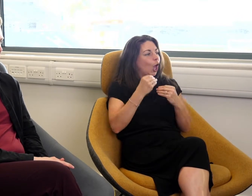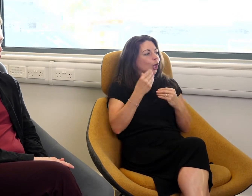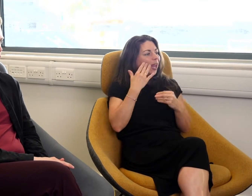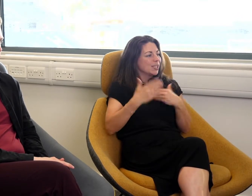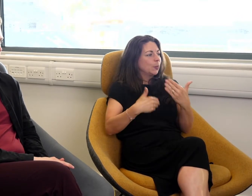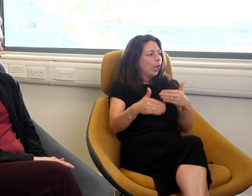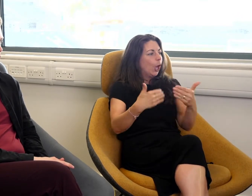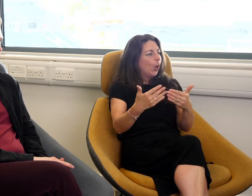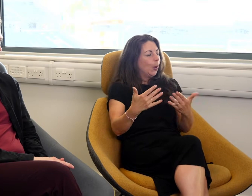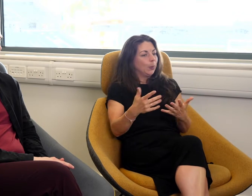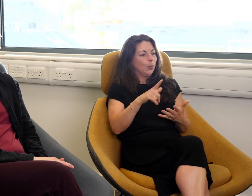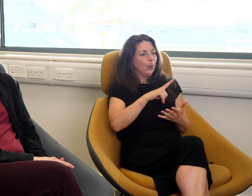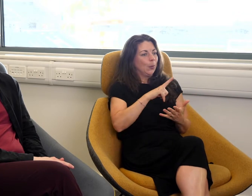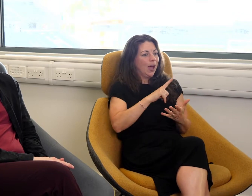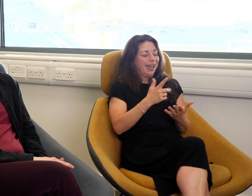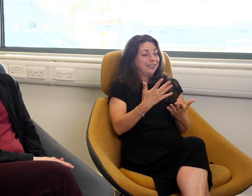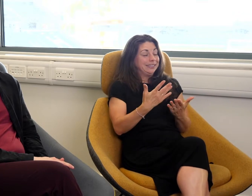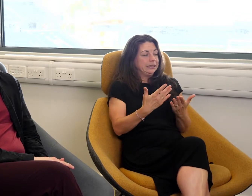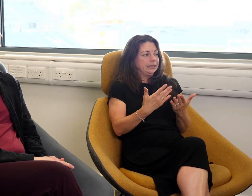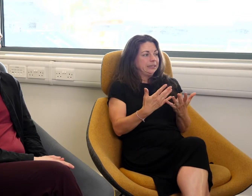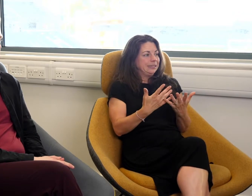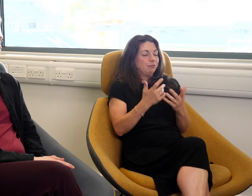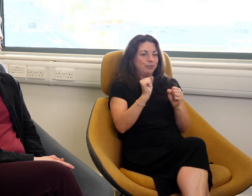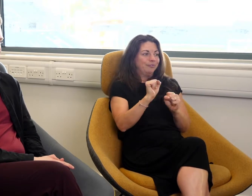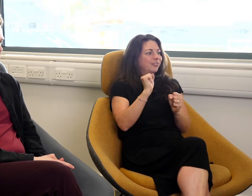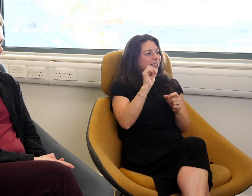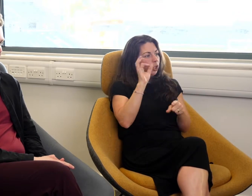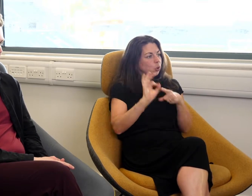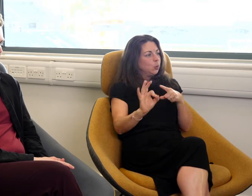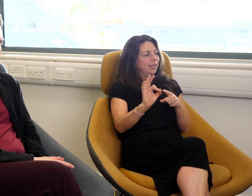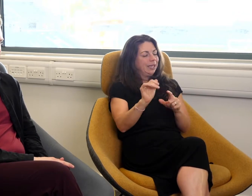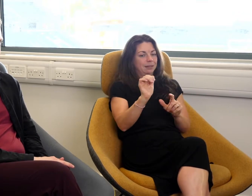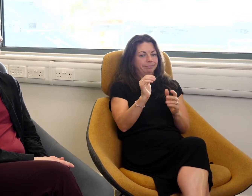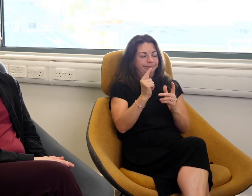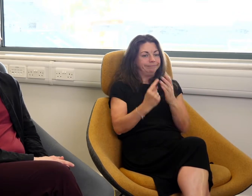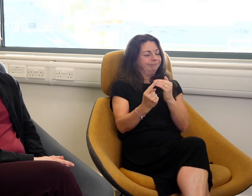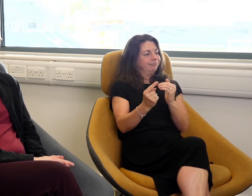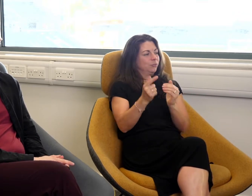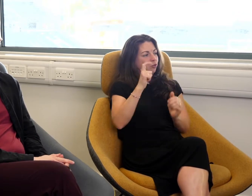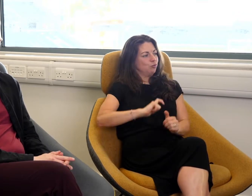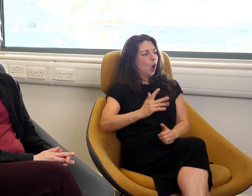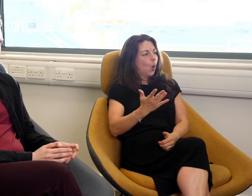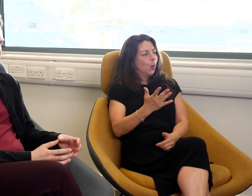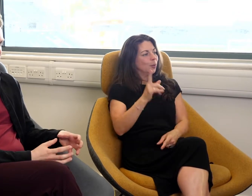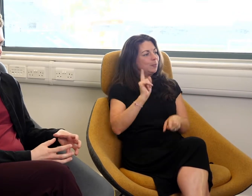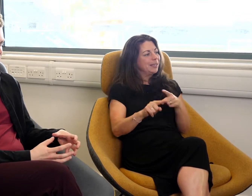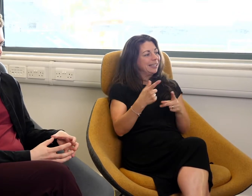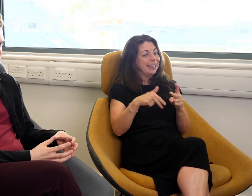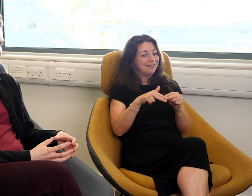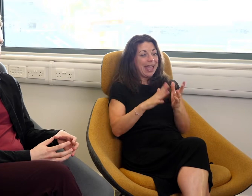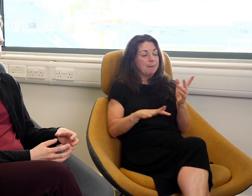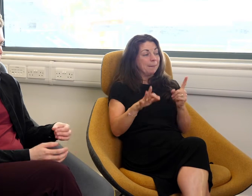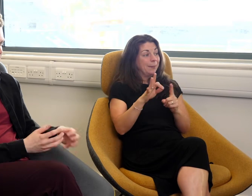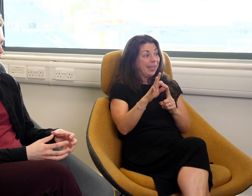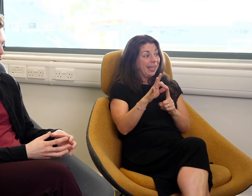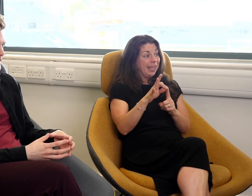no role quite like it, particularly being an MP, because you are at the same time like the CEO of a small